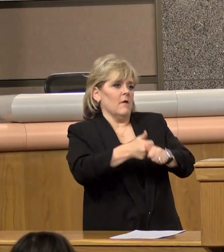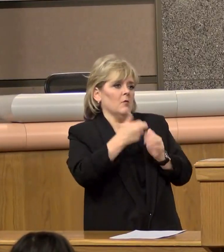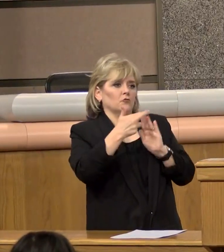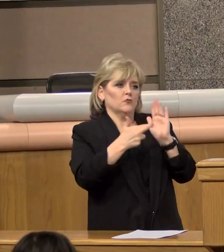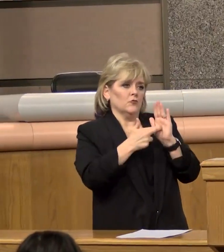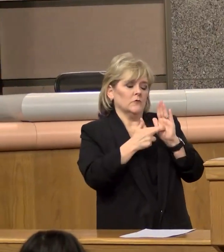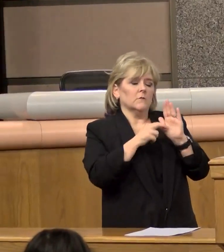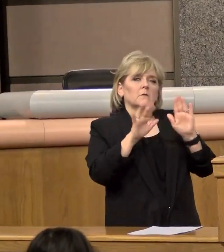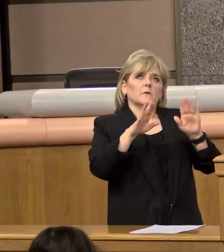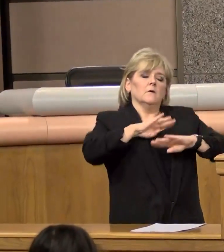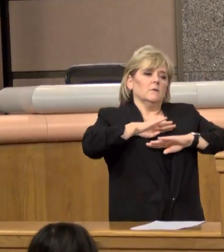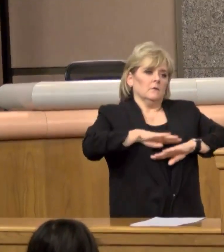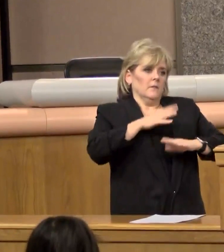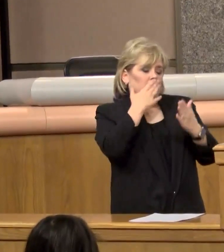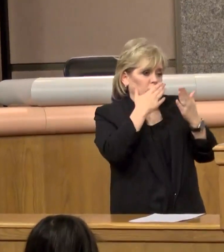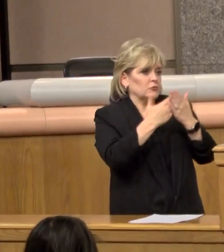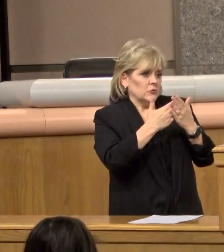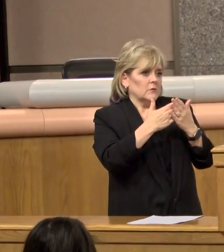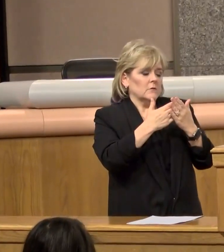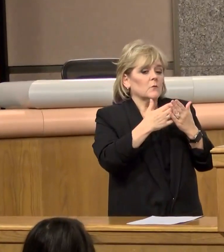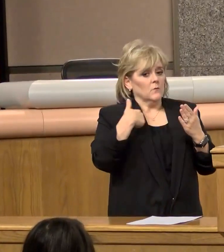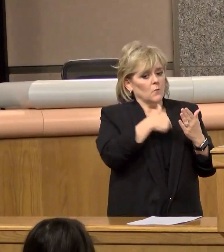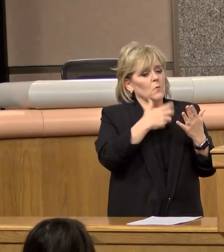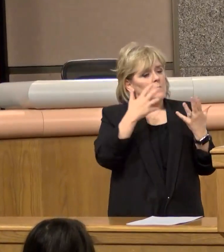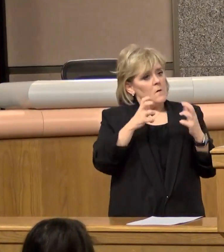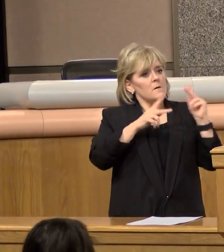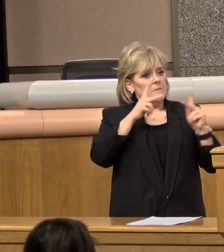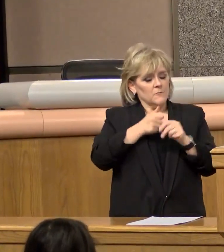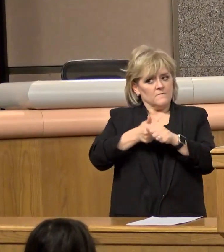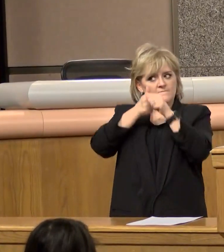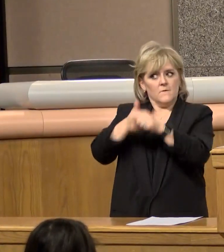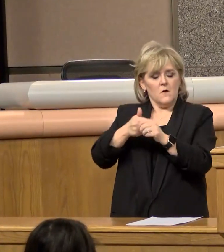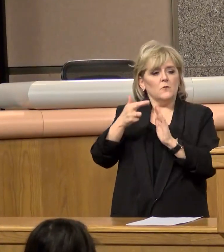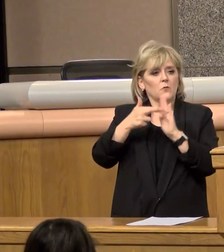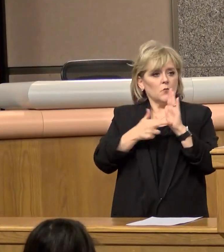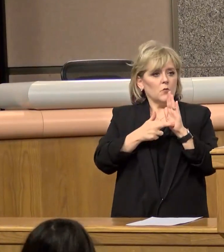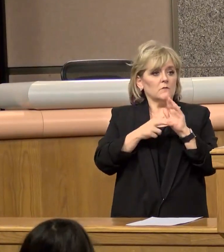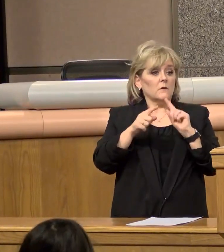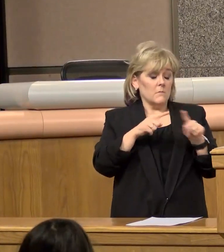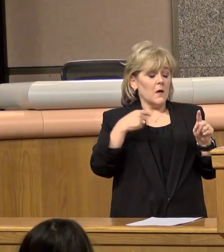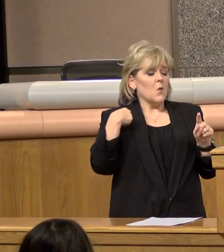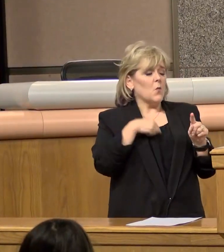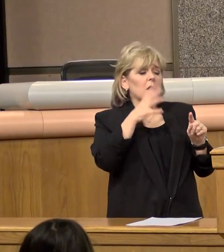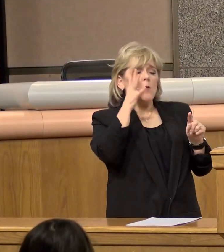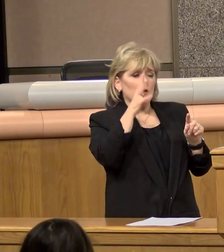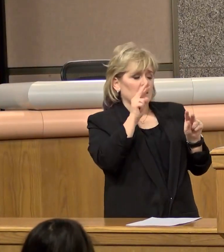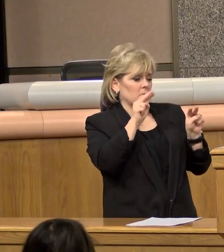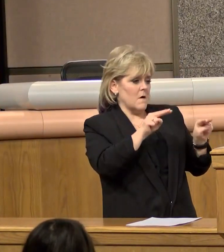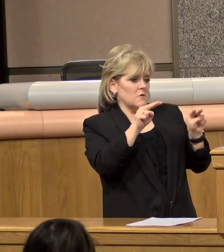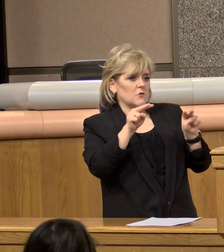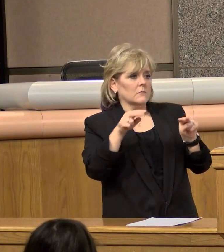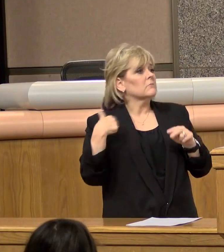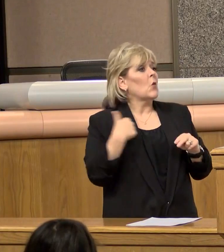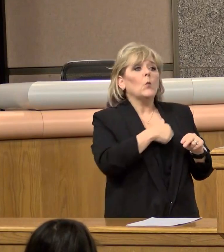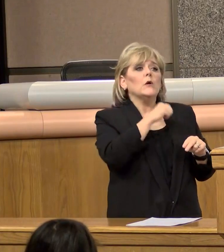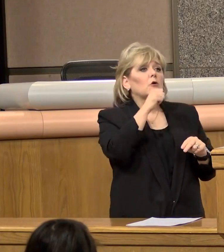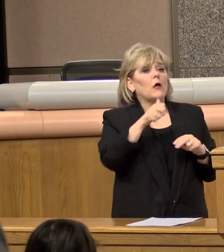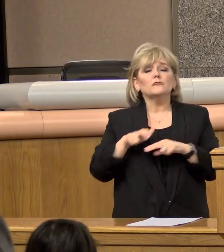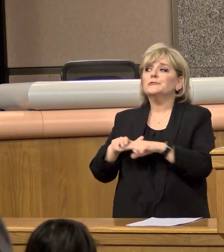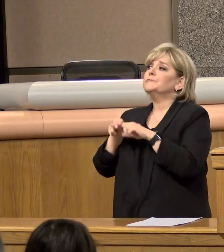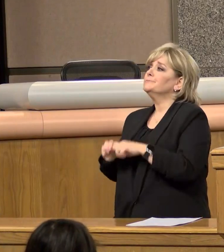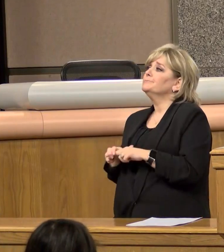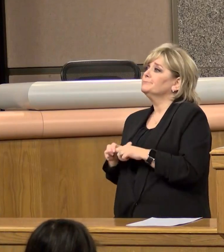news. I think we want people following this guidance, um, but we will continue to stay vigilant on this. We're not just sitting around waiting for the